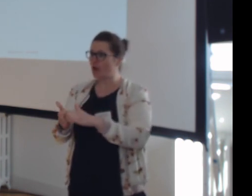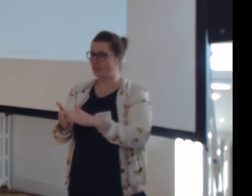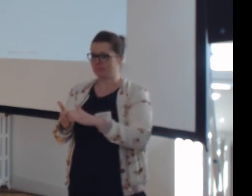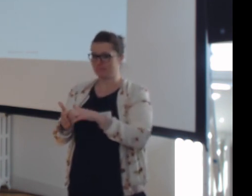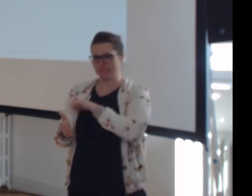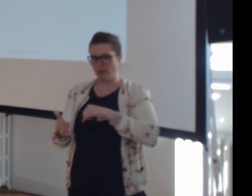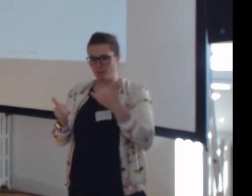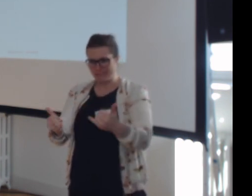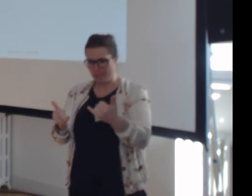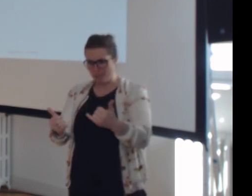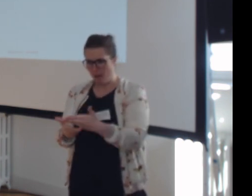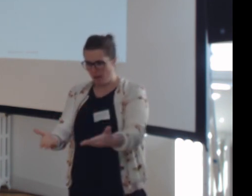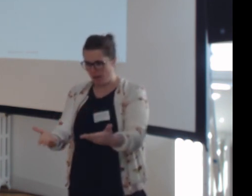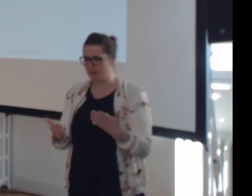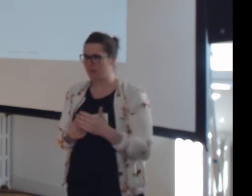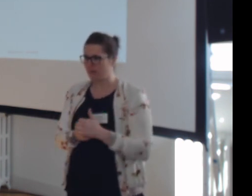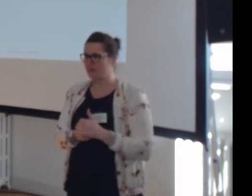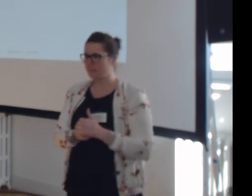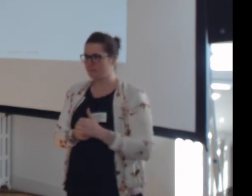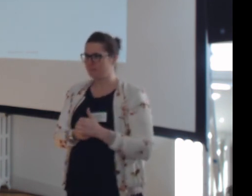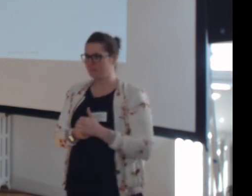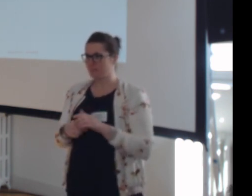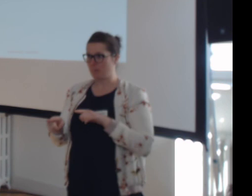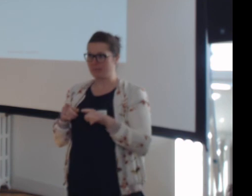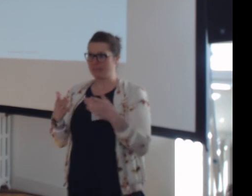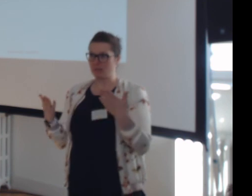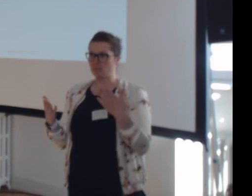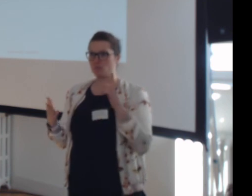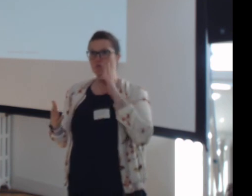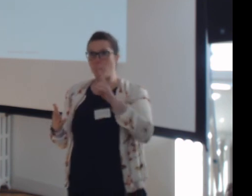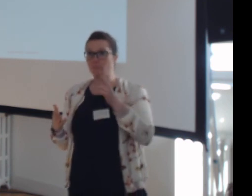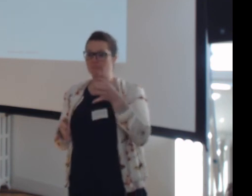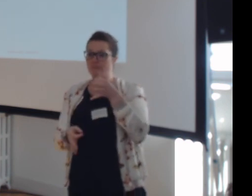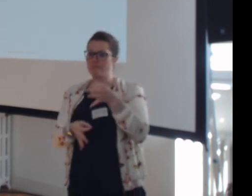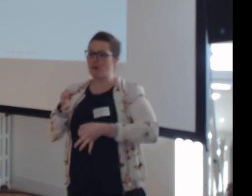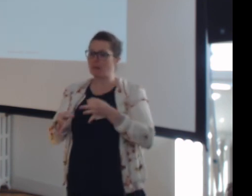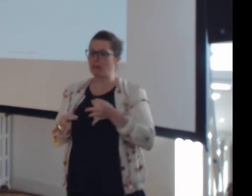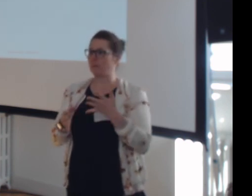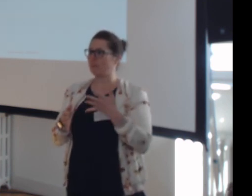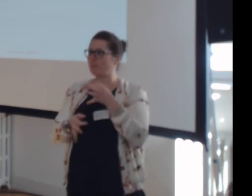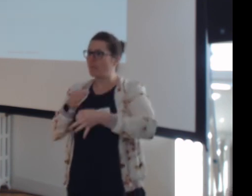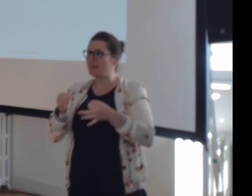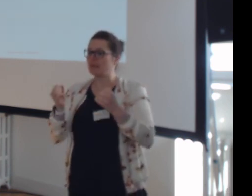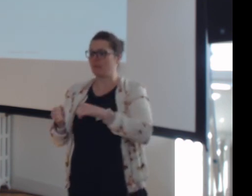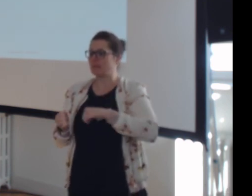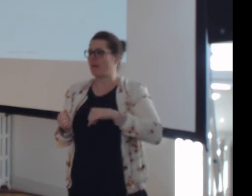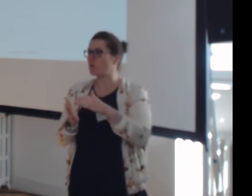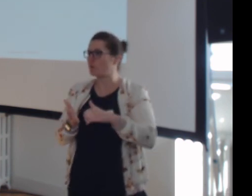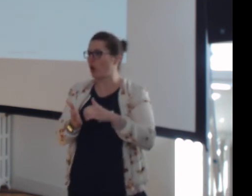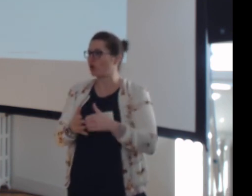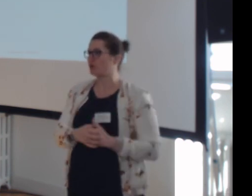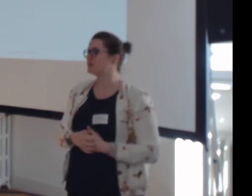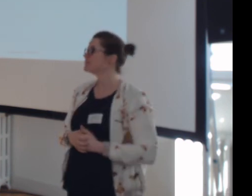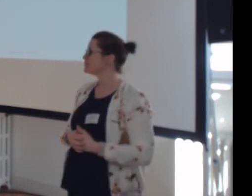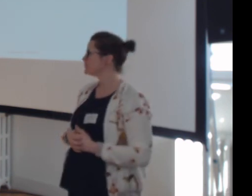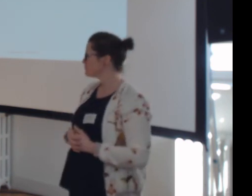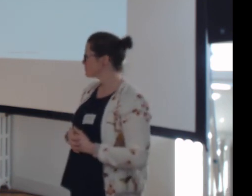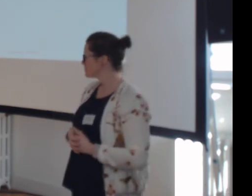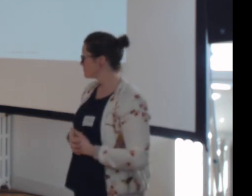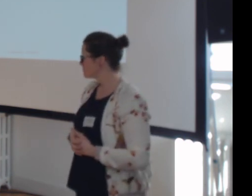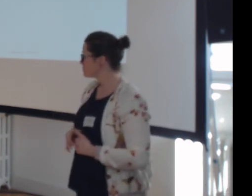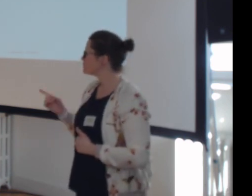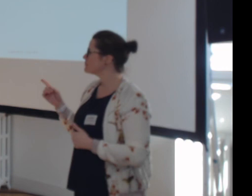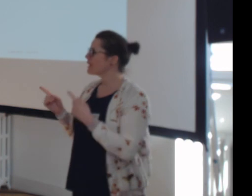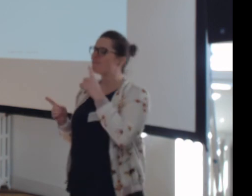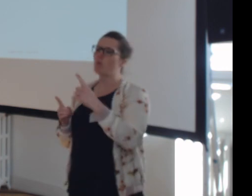your disposal, to work with it Exactly. as a member, as a family, as a relative of. Right. Yeah. And actually,